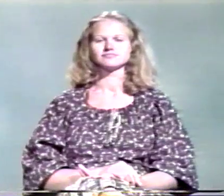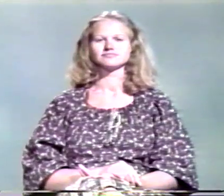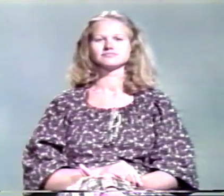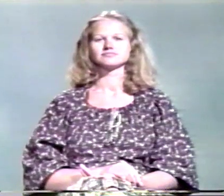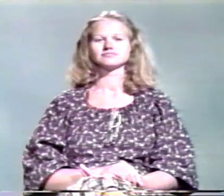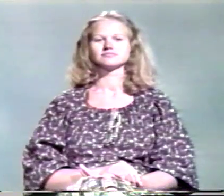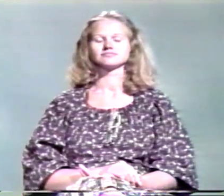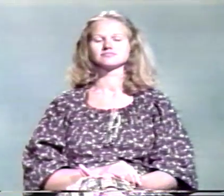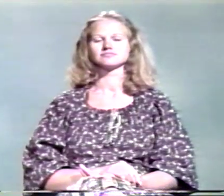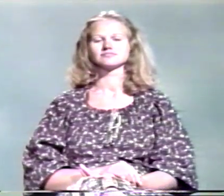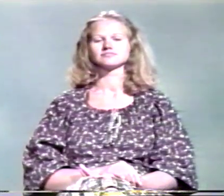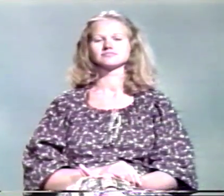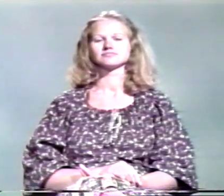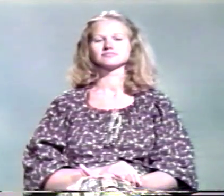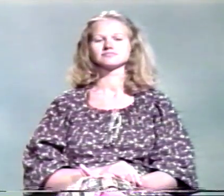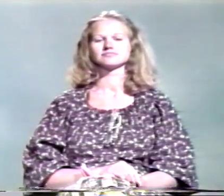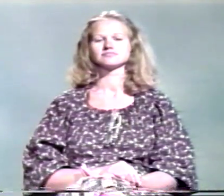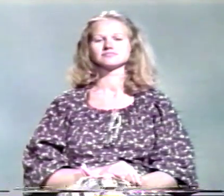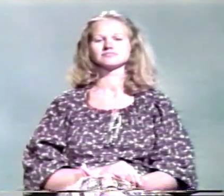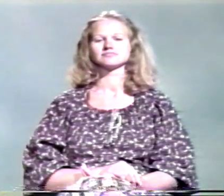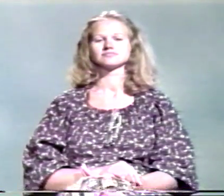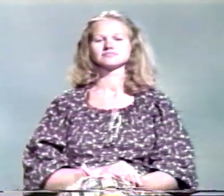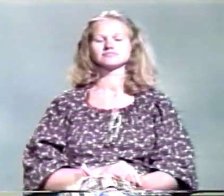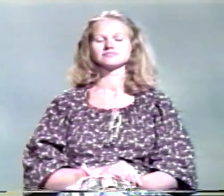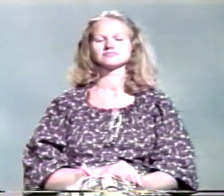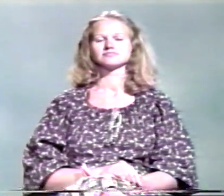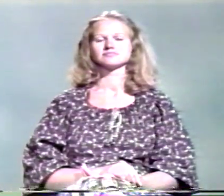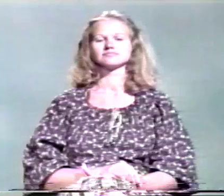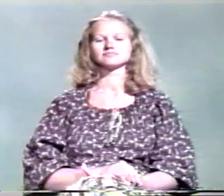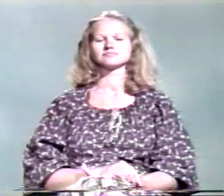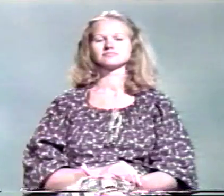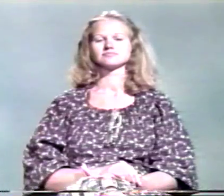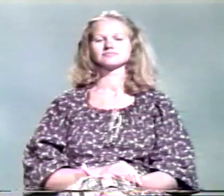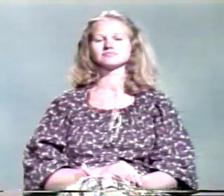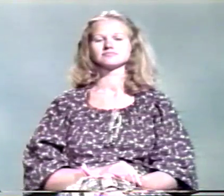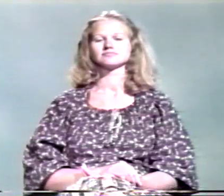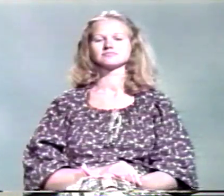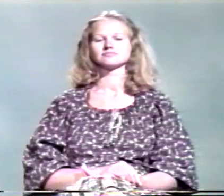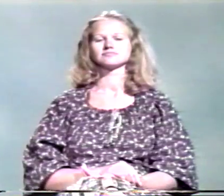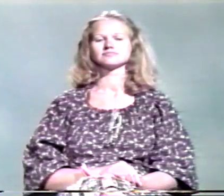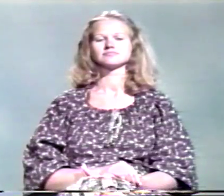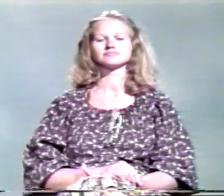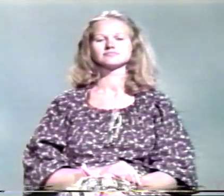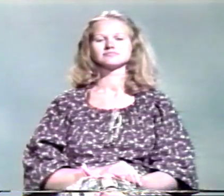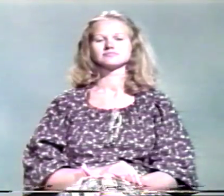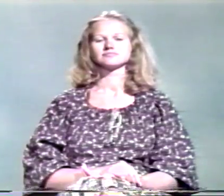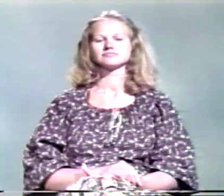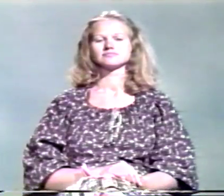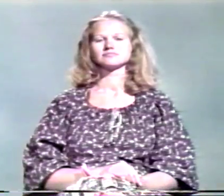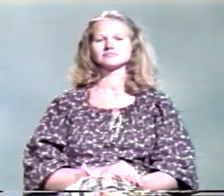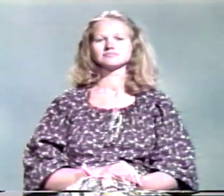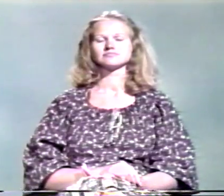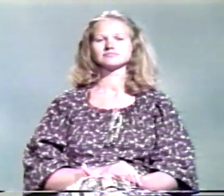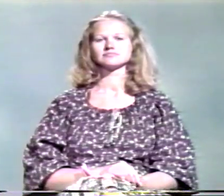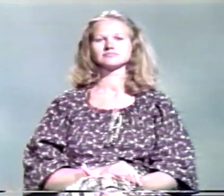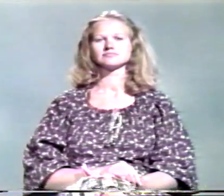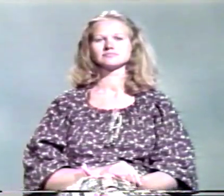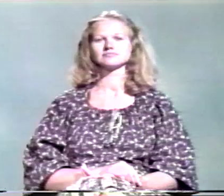We will translate the sequence of signs yesterday and me and stifle emotions as yesterday I had a very emotional